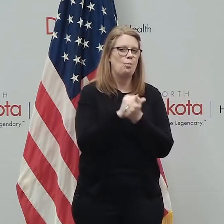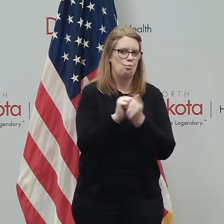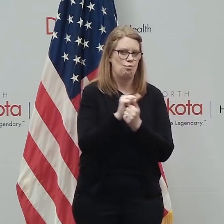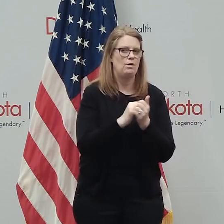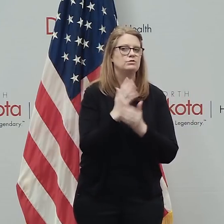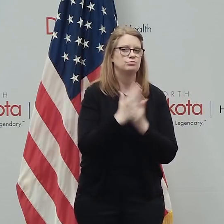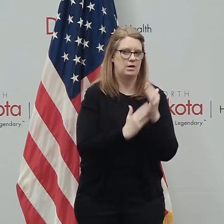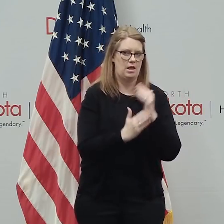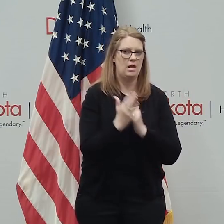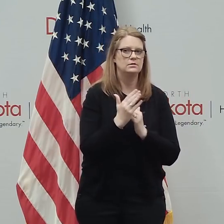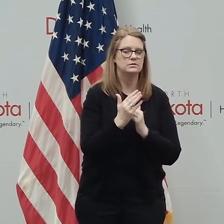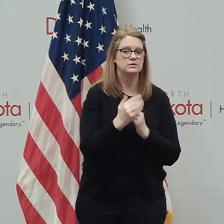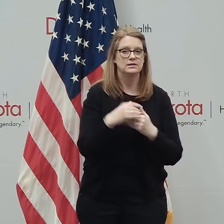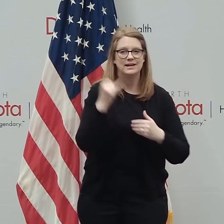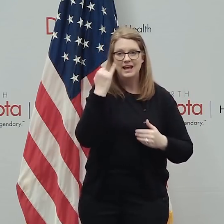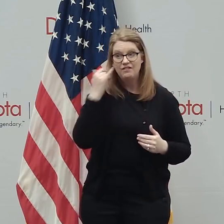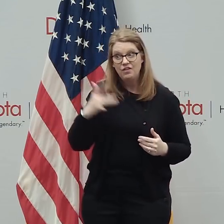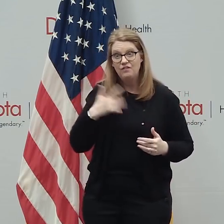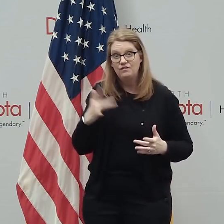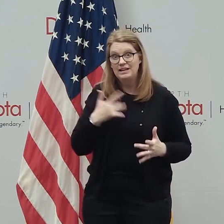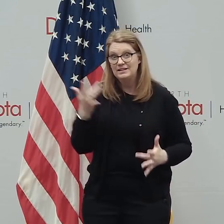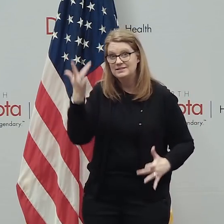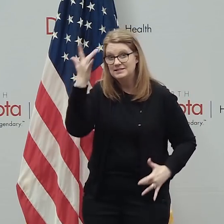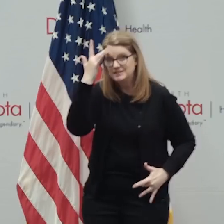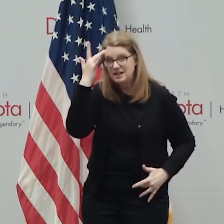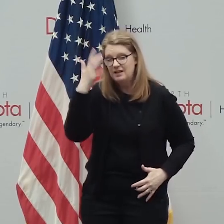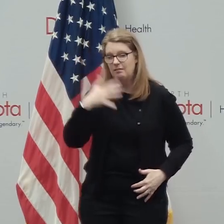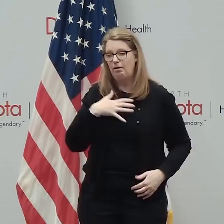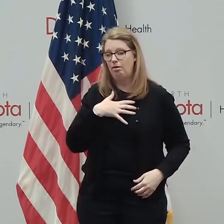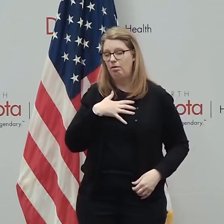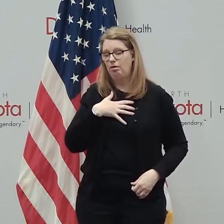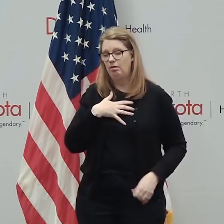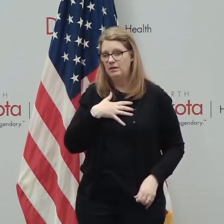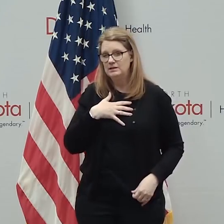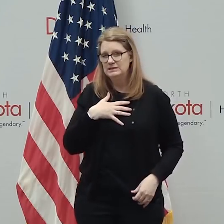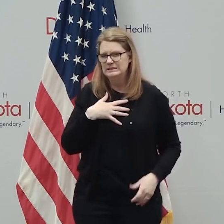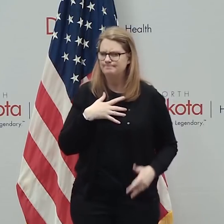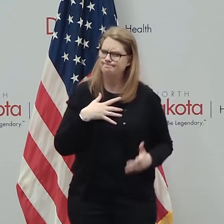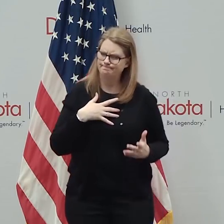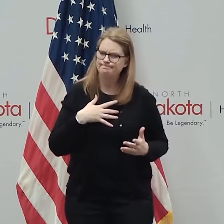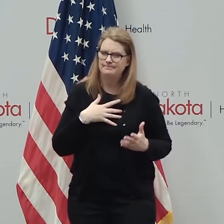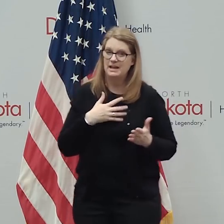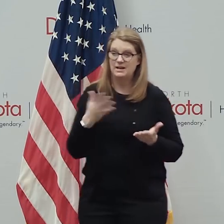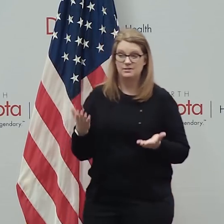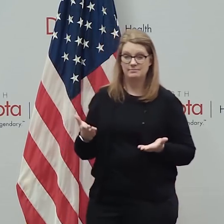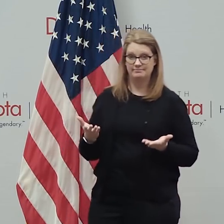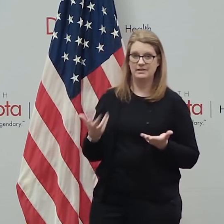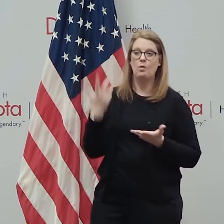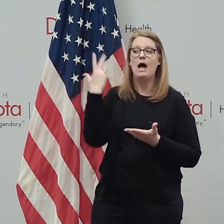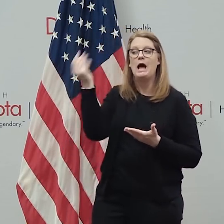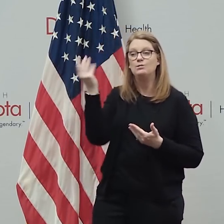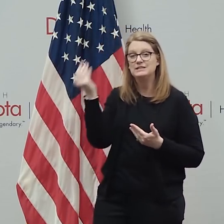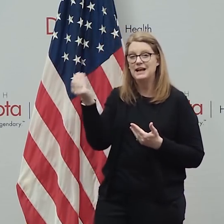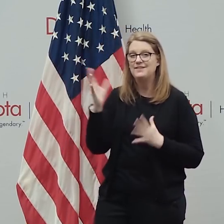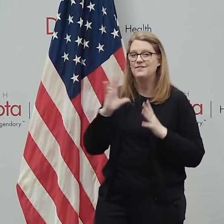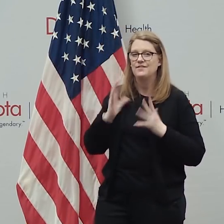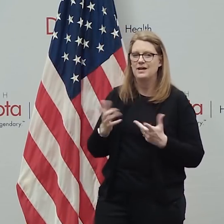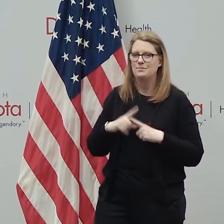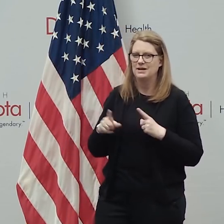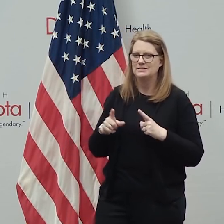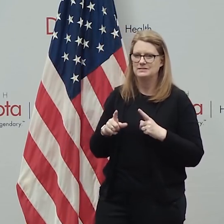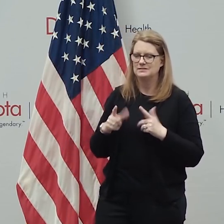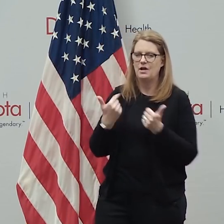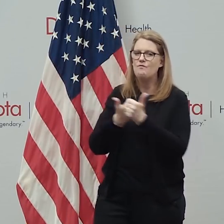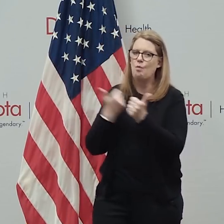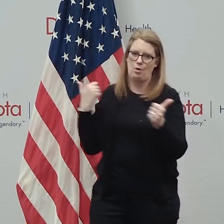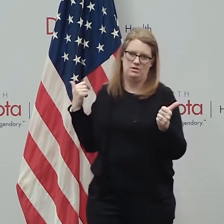hands, and if you are not feeling well, and we're recommending the great outdoors, get outdoors, but please stay